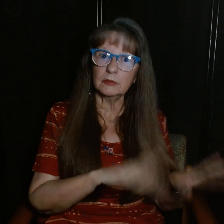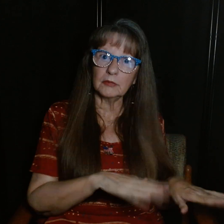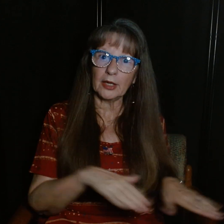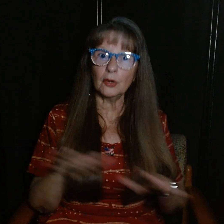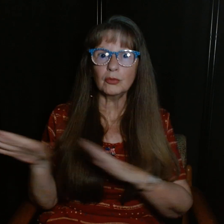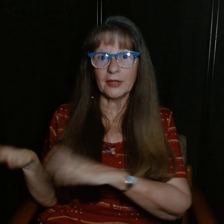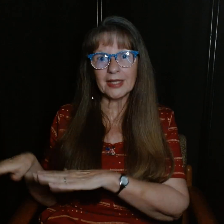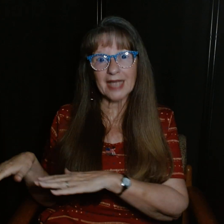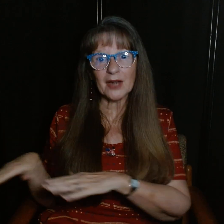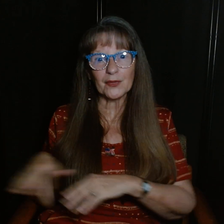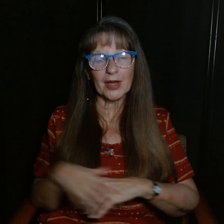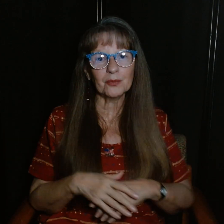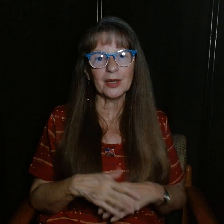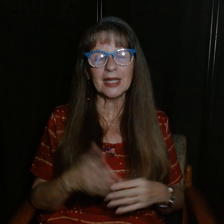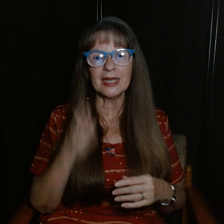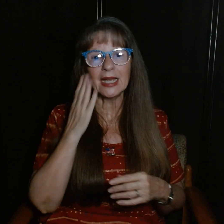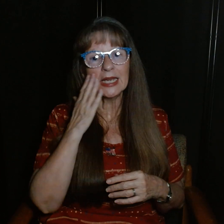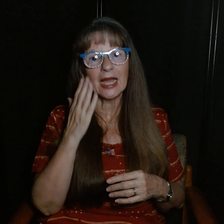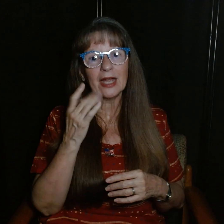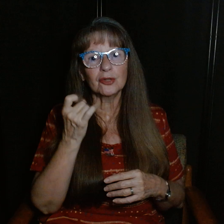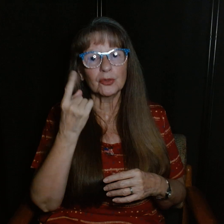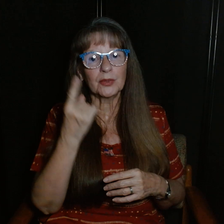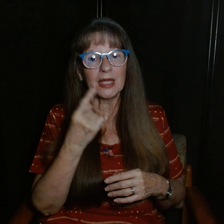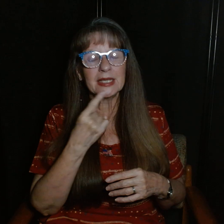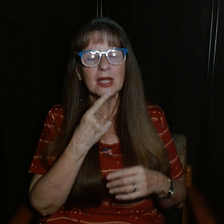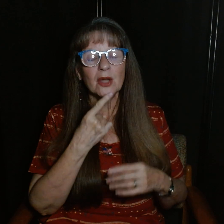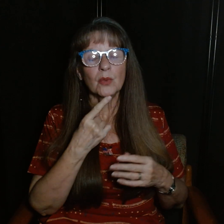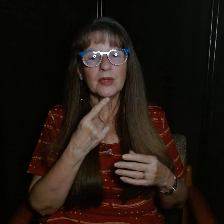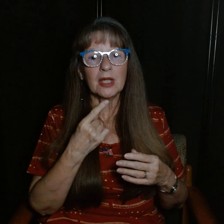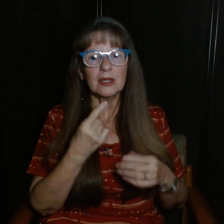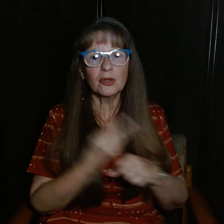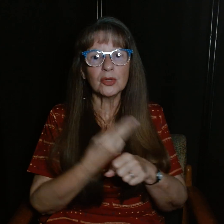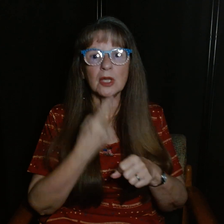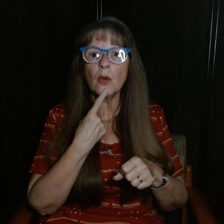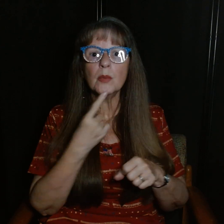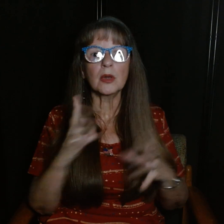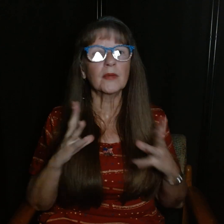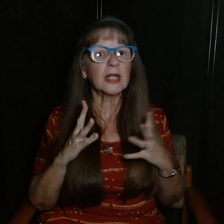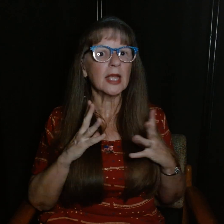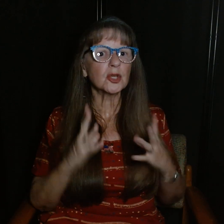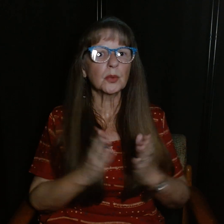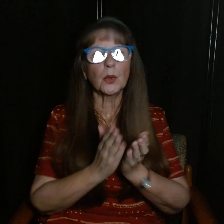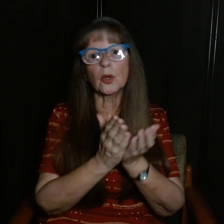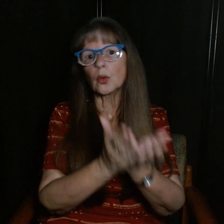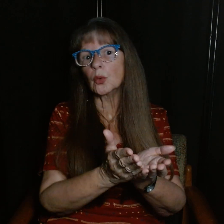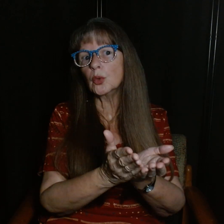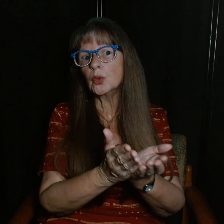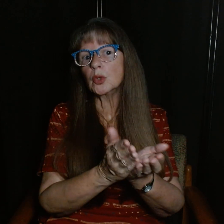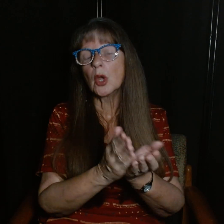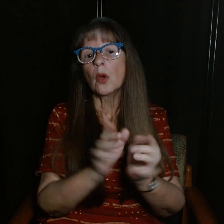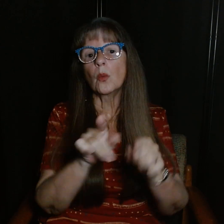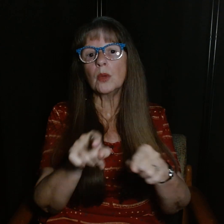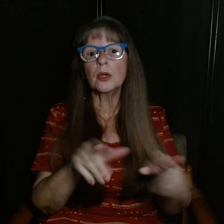like a hula, and that's kind of fun one. And I under when they use it. Oh, we went on vacation, we went on a cruise, when we went